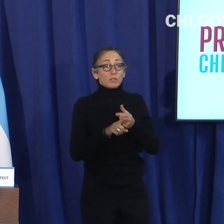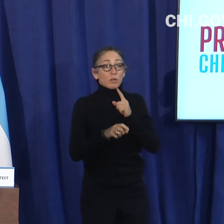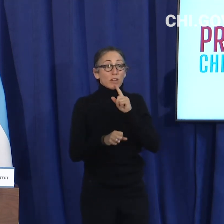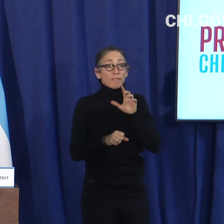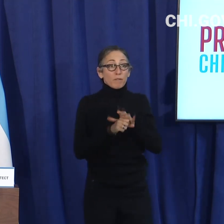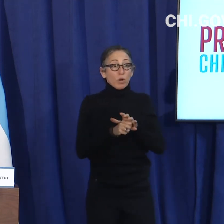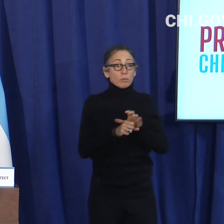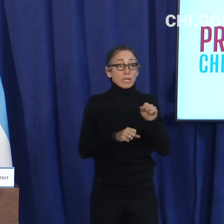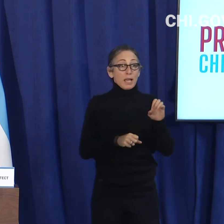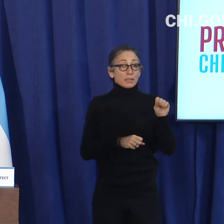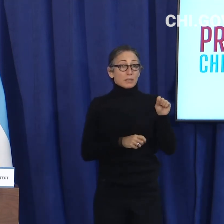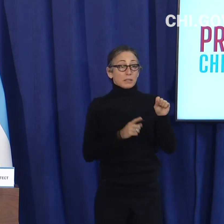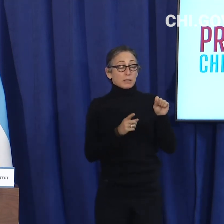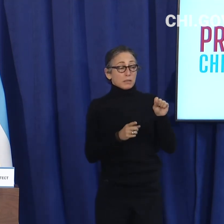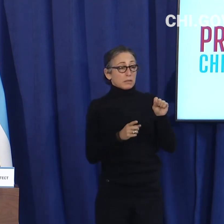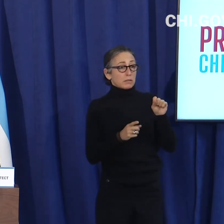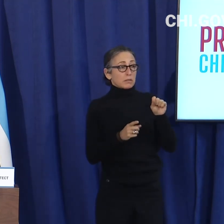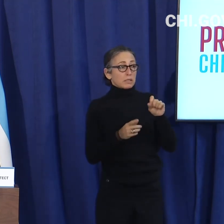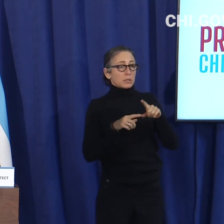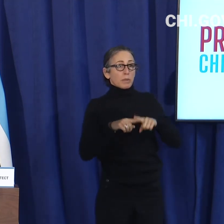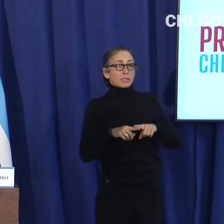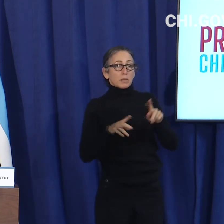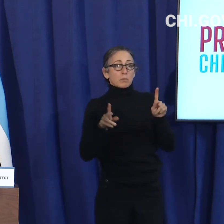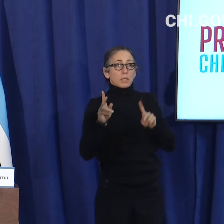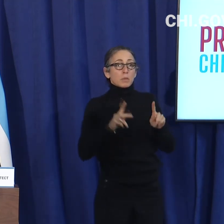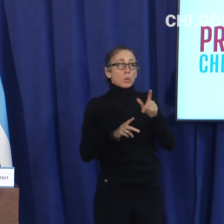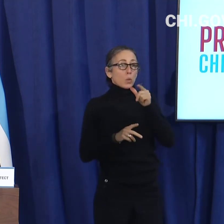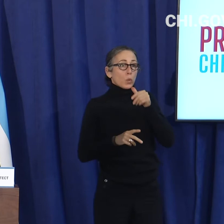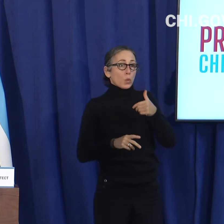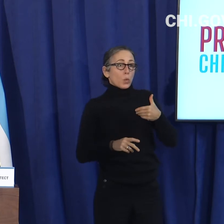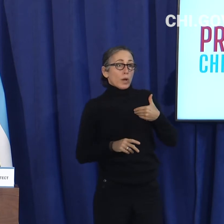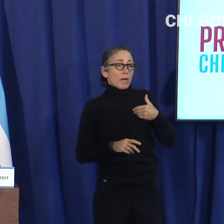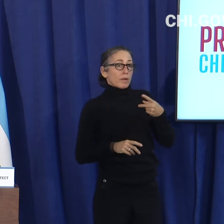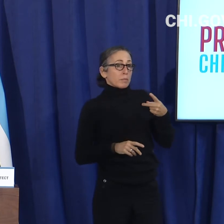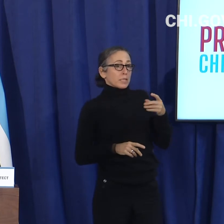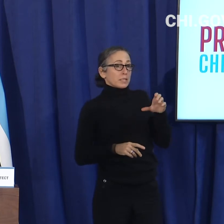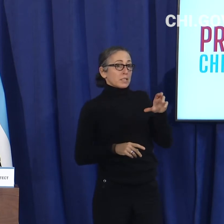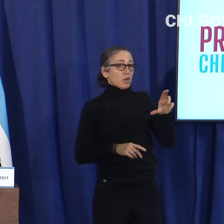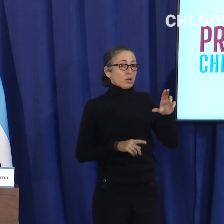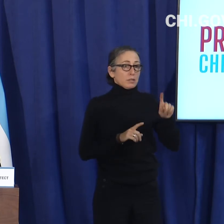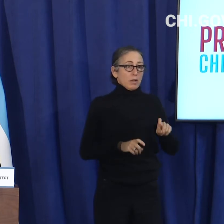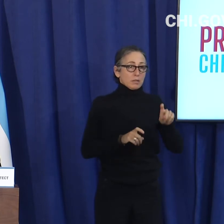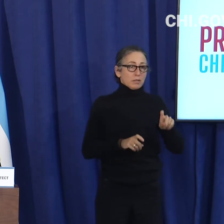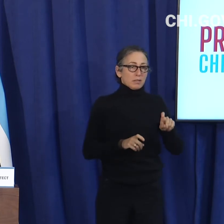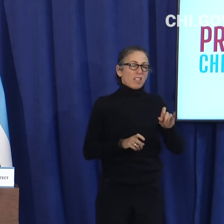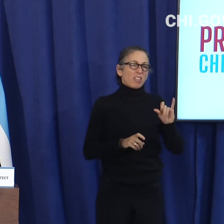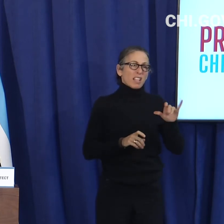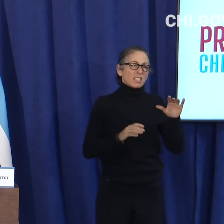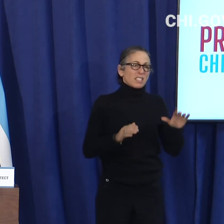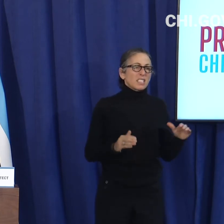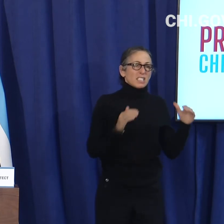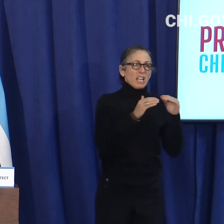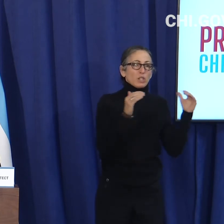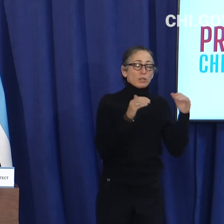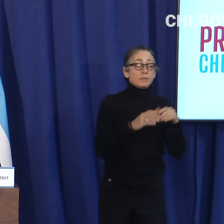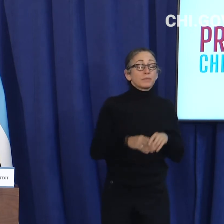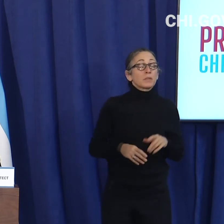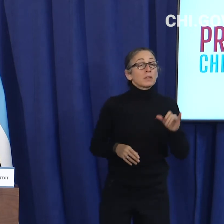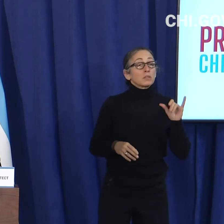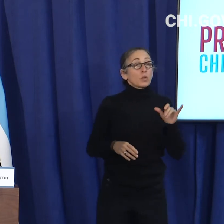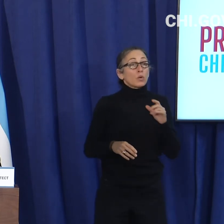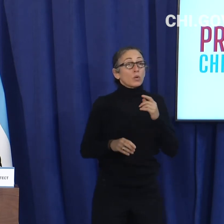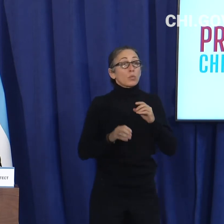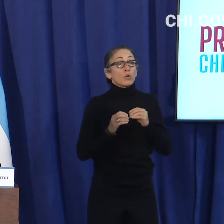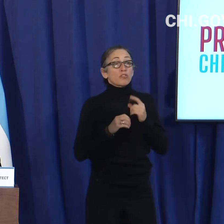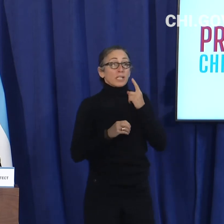are based on people who have had a PCR test, which is the gold standard test that we've been using for months. More recently, we have